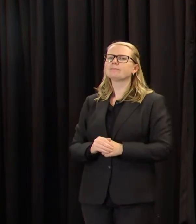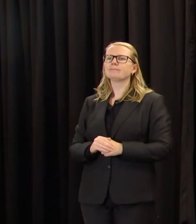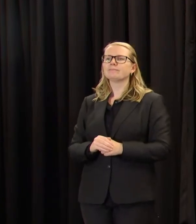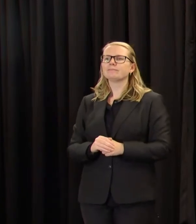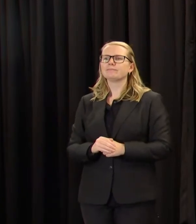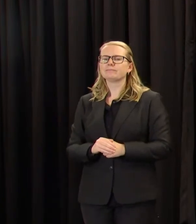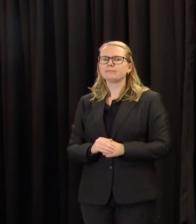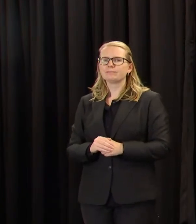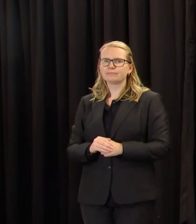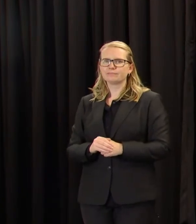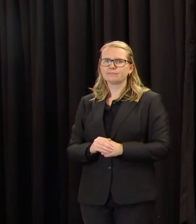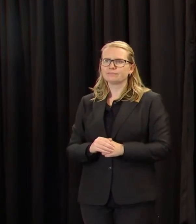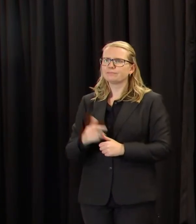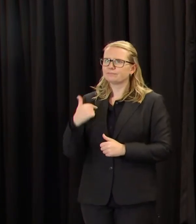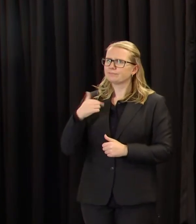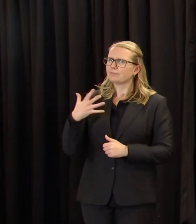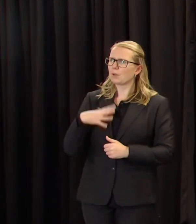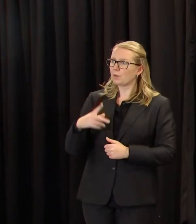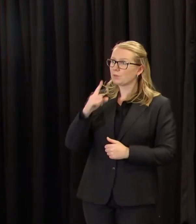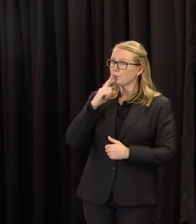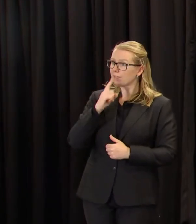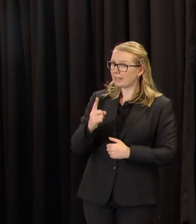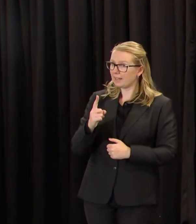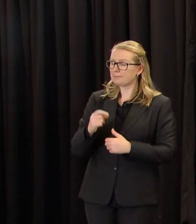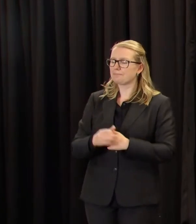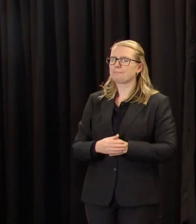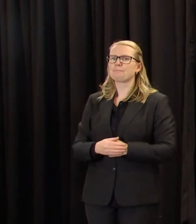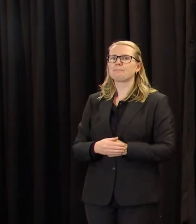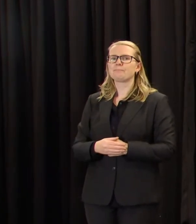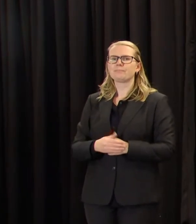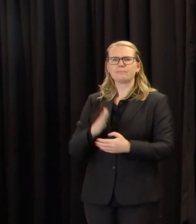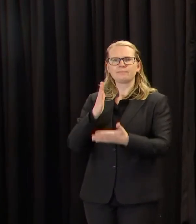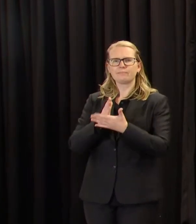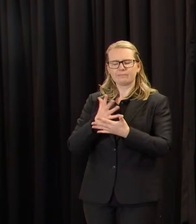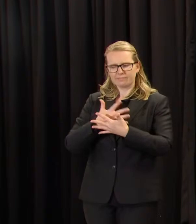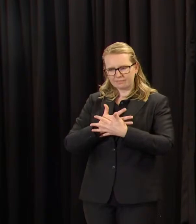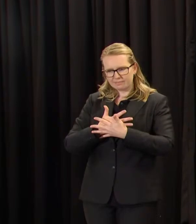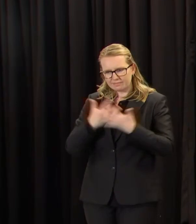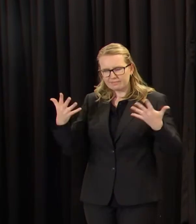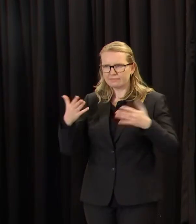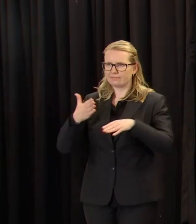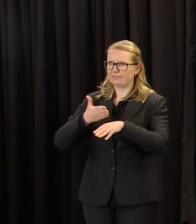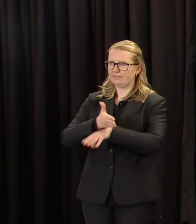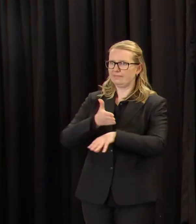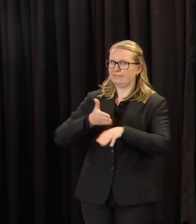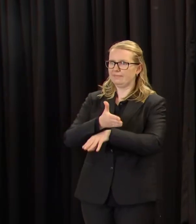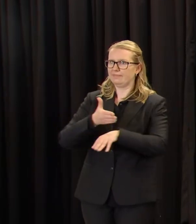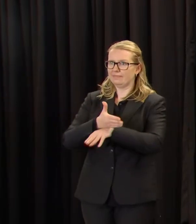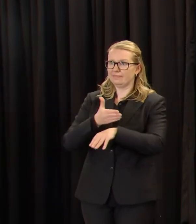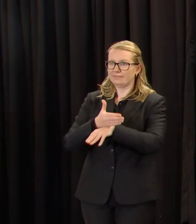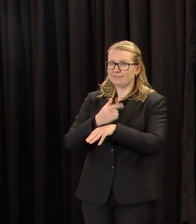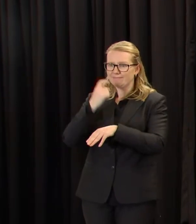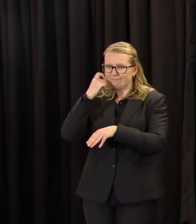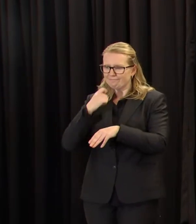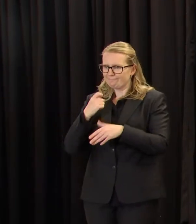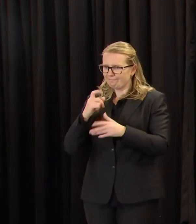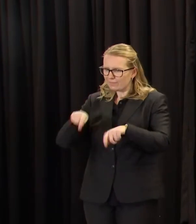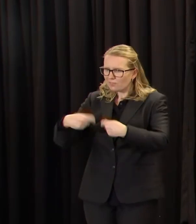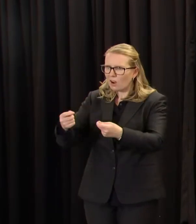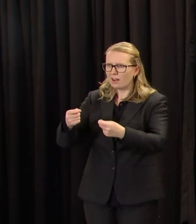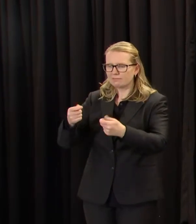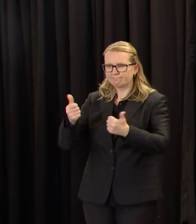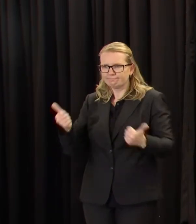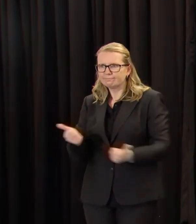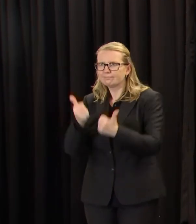that I wouldn't want anyone to think that there wasn't massive effort gone into bolstering and supporting those who provide mental health care across the